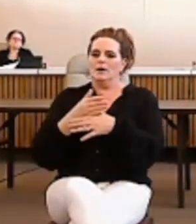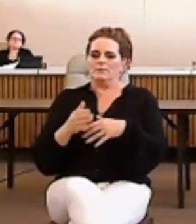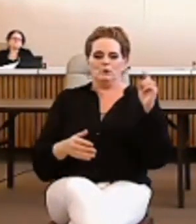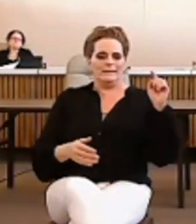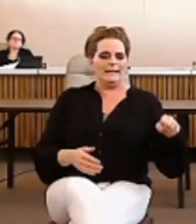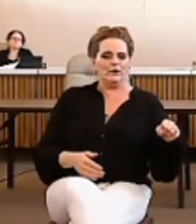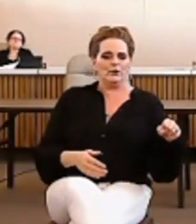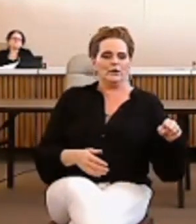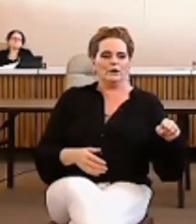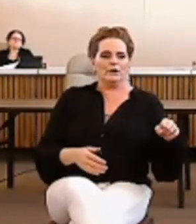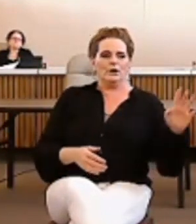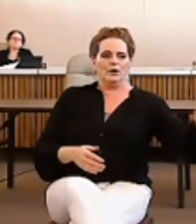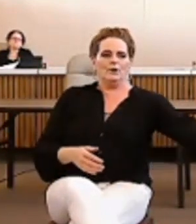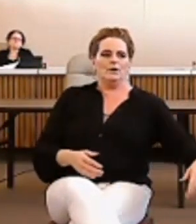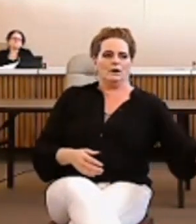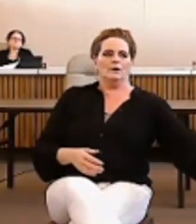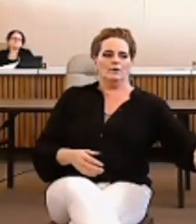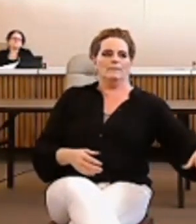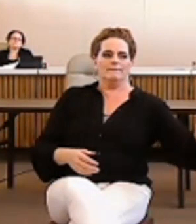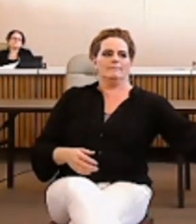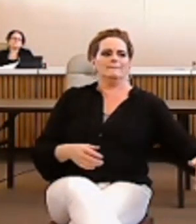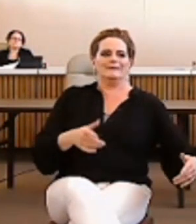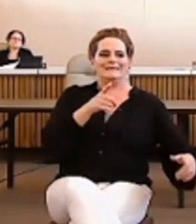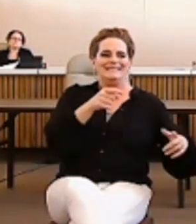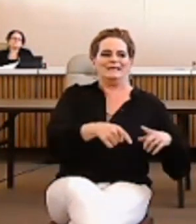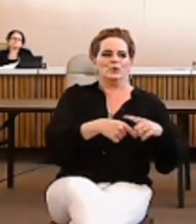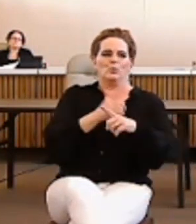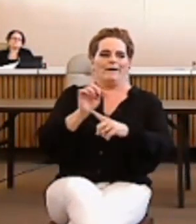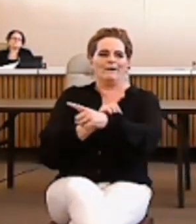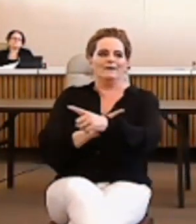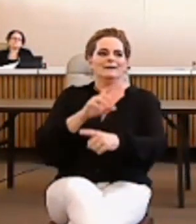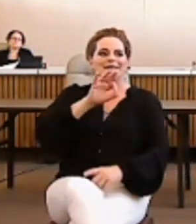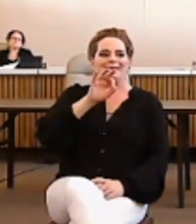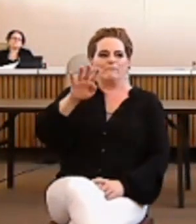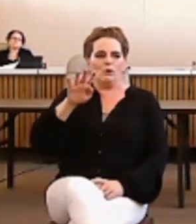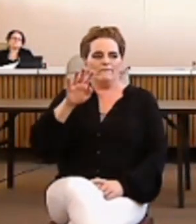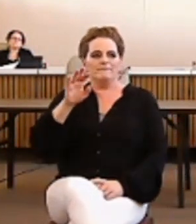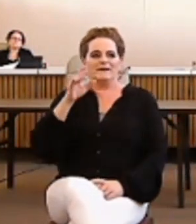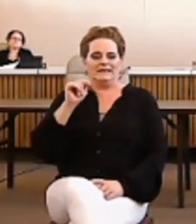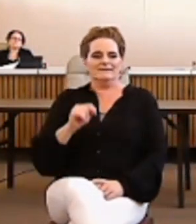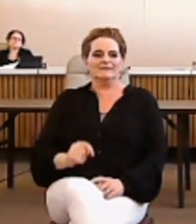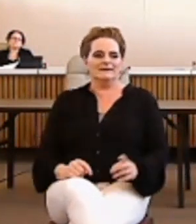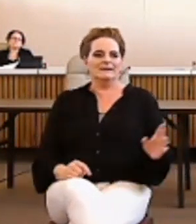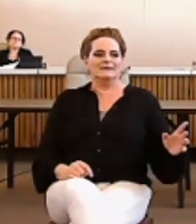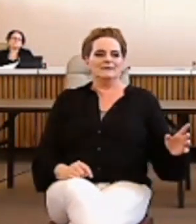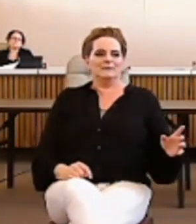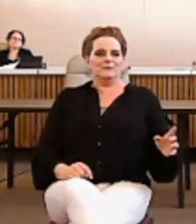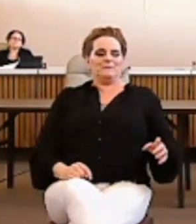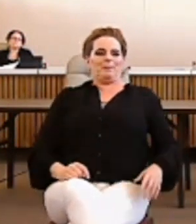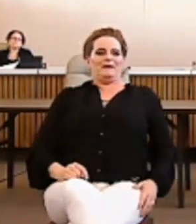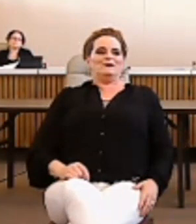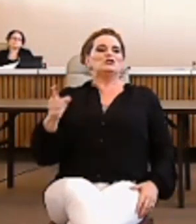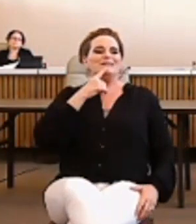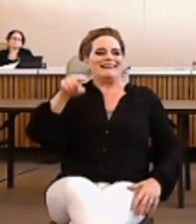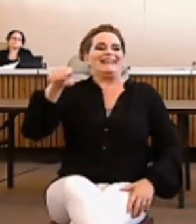here and, So it's about 94 feet. oh, 90, okay. Yeah, this corner of the